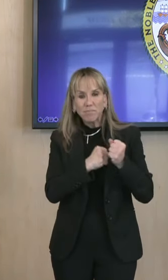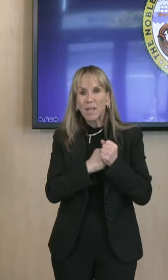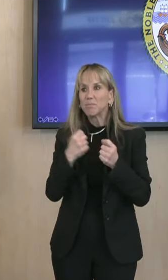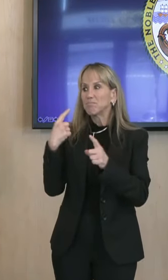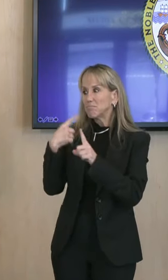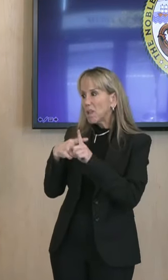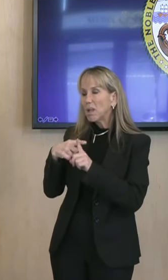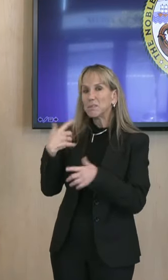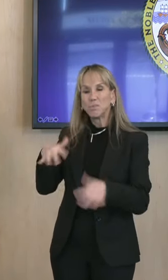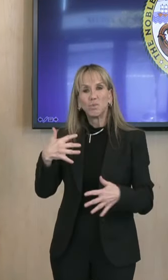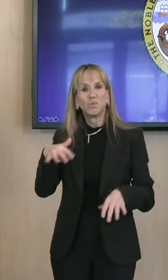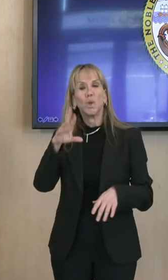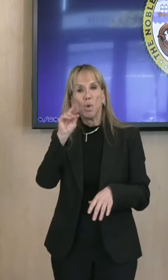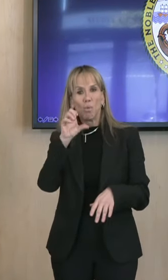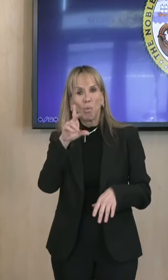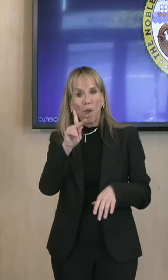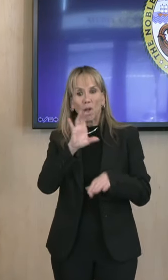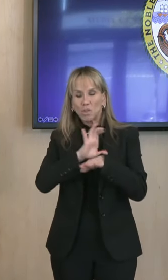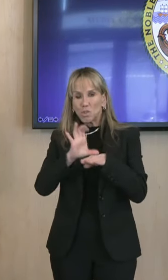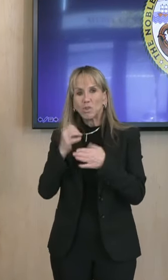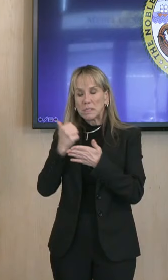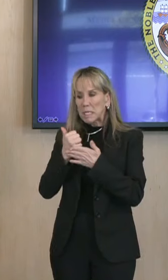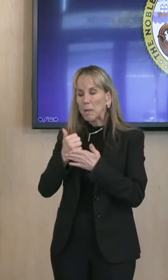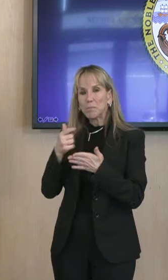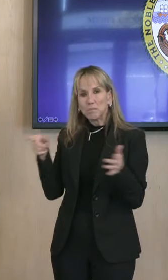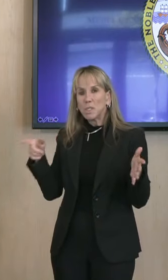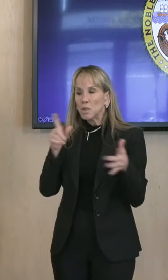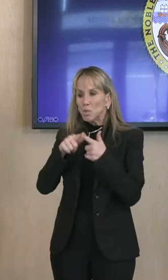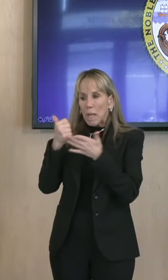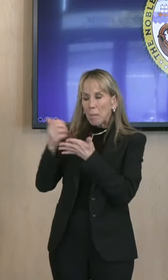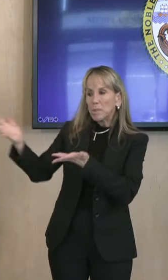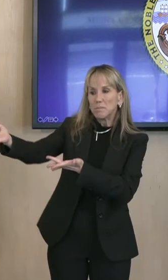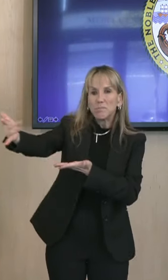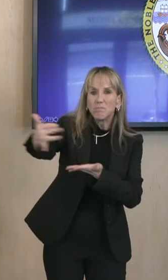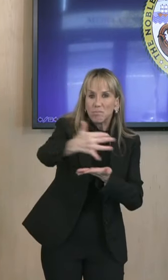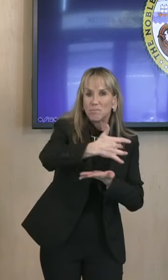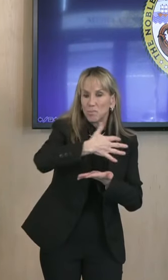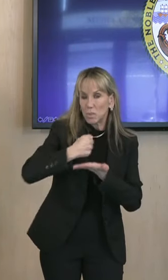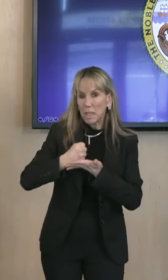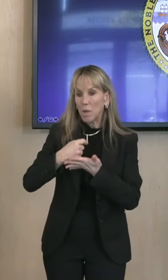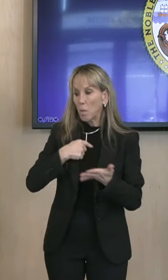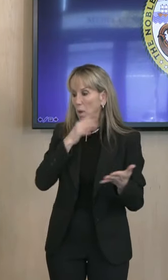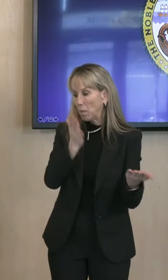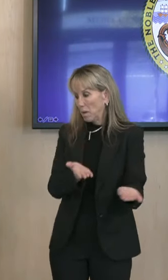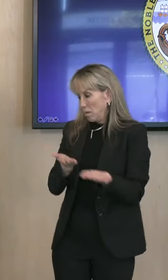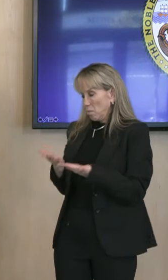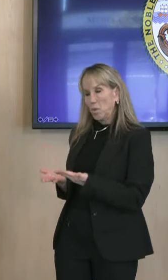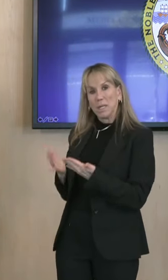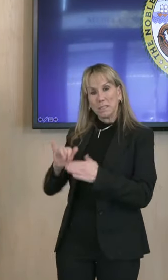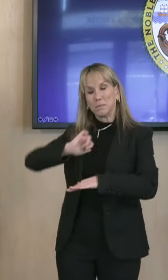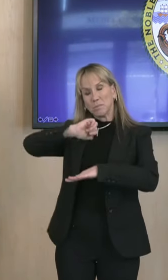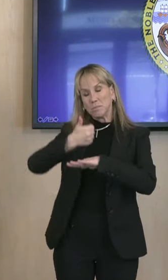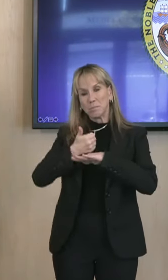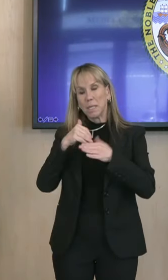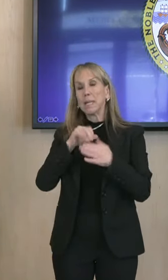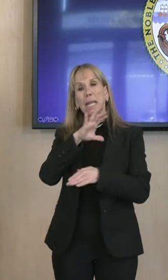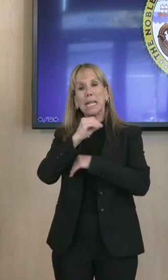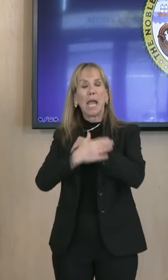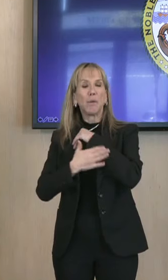in order to receive all that, collect all that. It will be brought into our warehouse in the county, and then we will evaluate the best use of